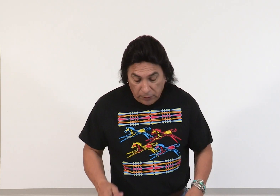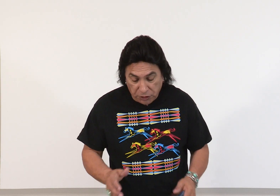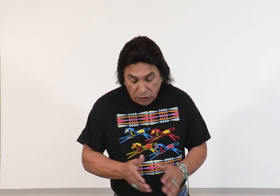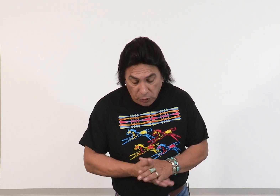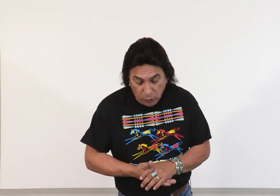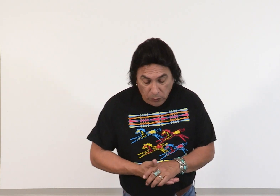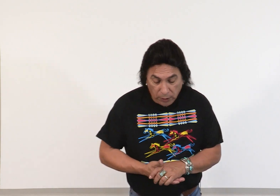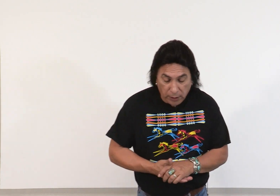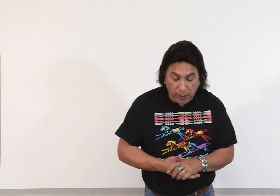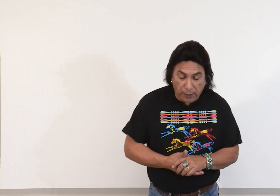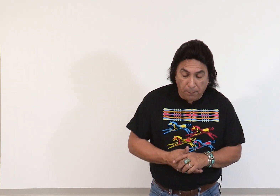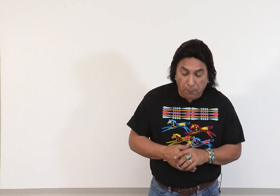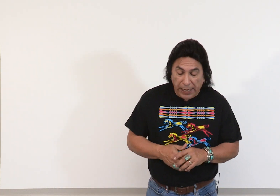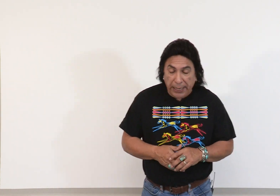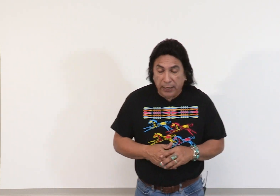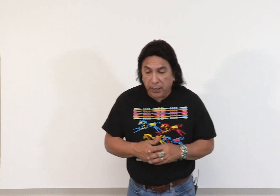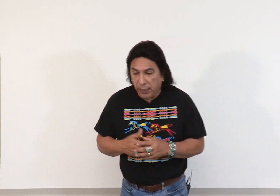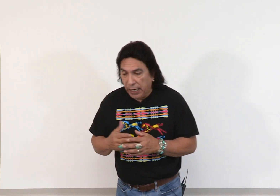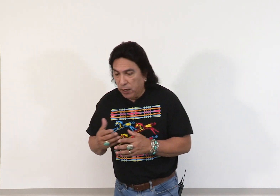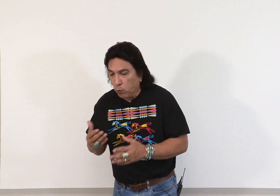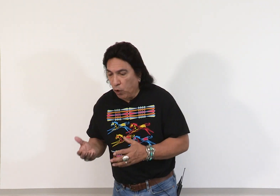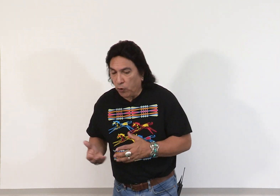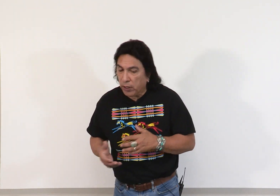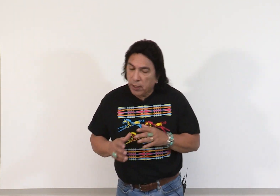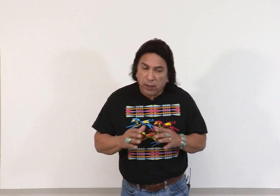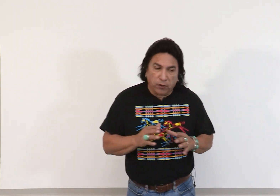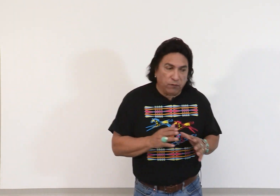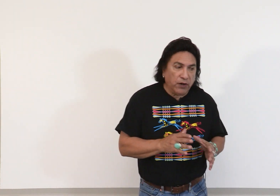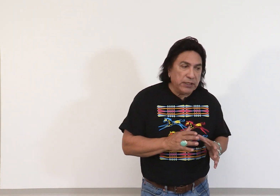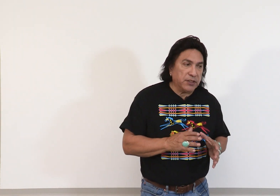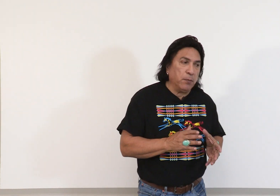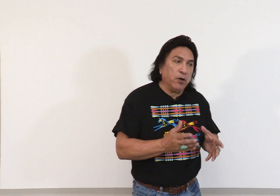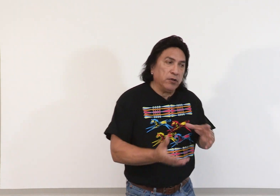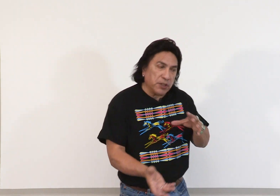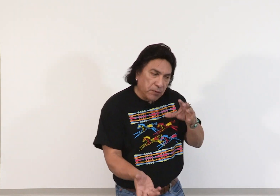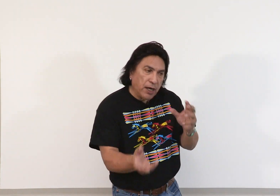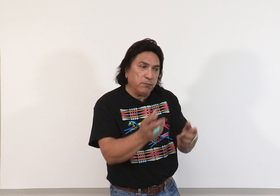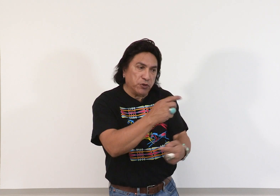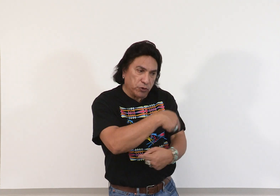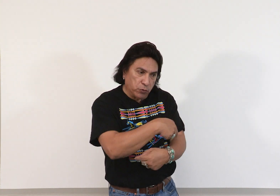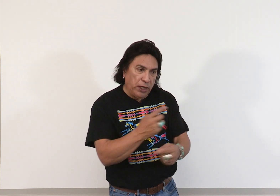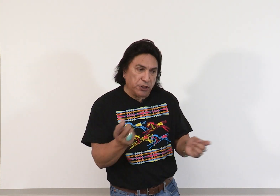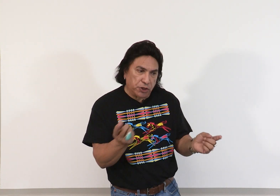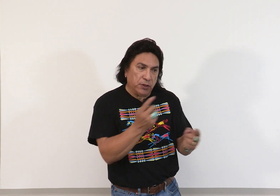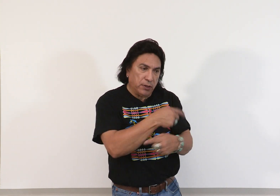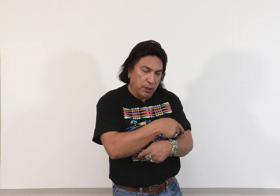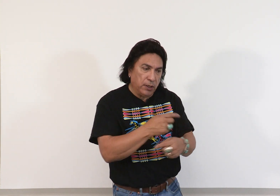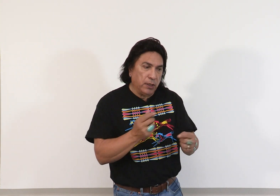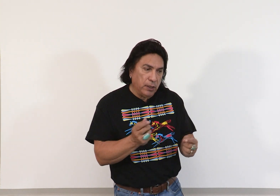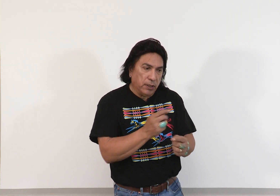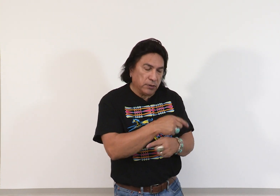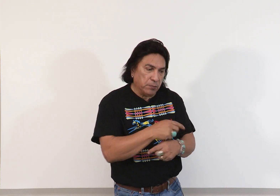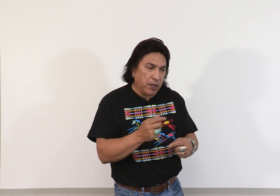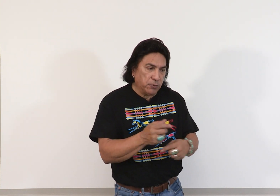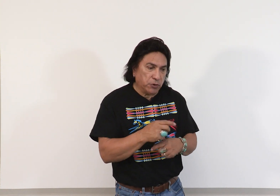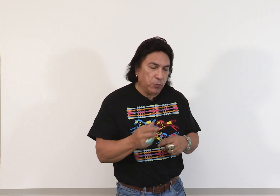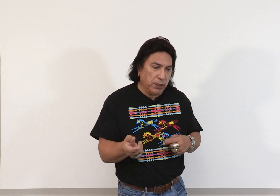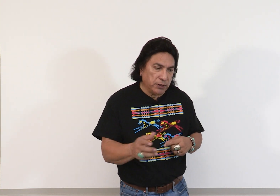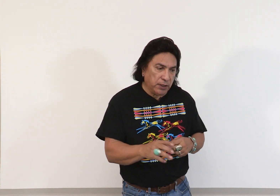Let's do make and work. They're very similar. Sometimes they're switched. Sometimes they're switched, and